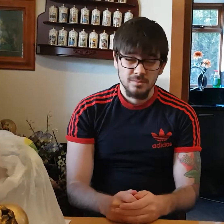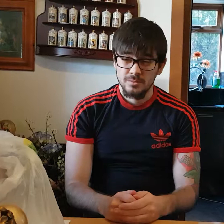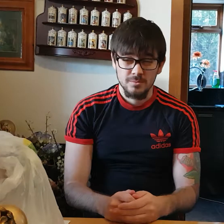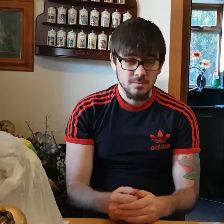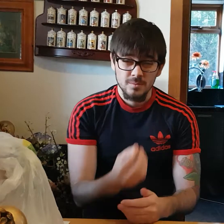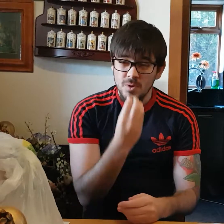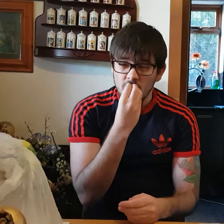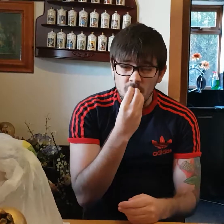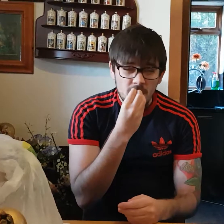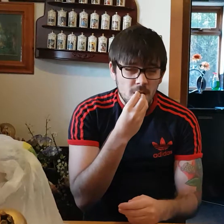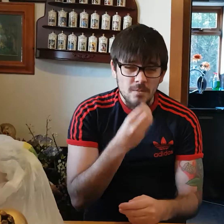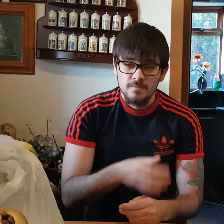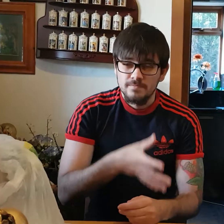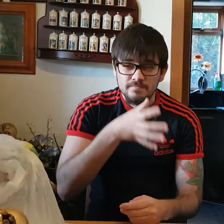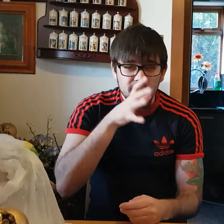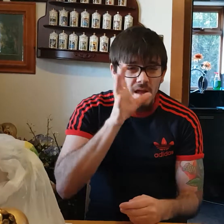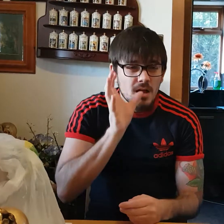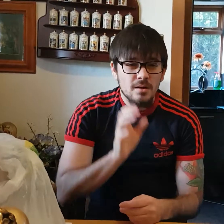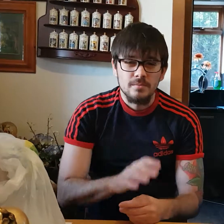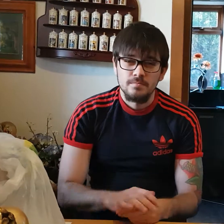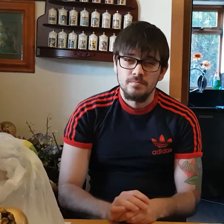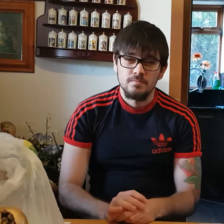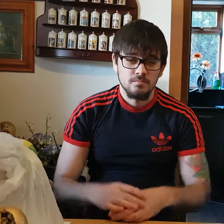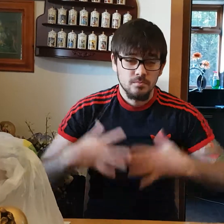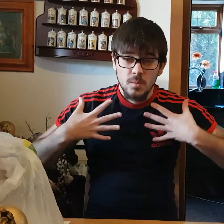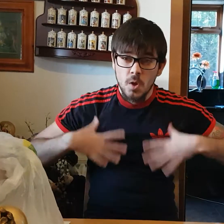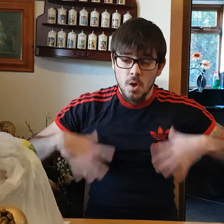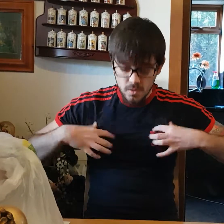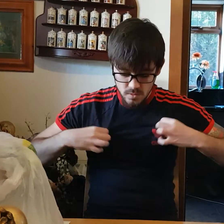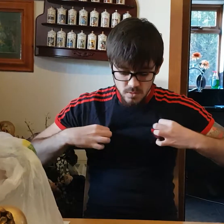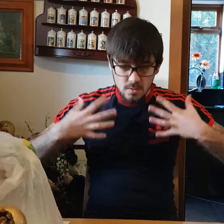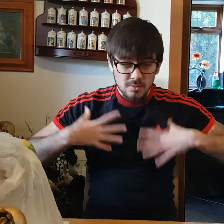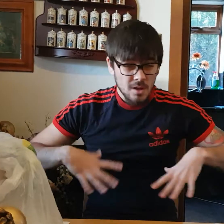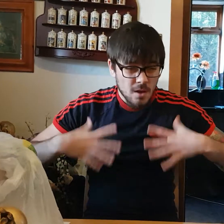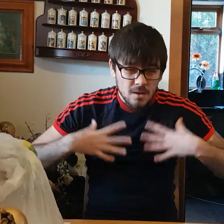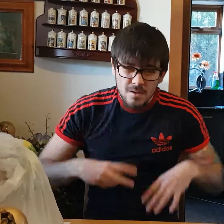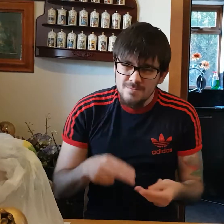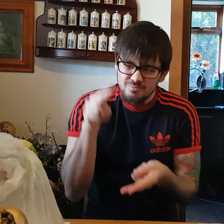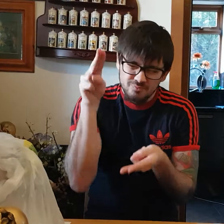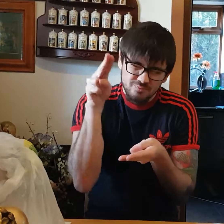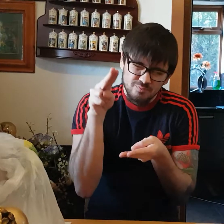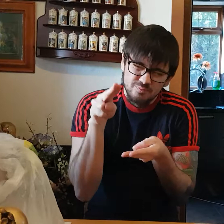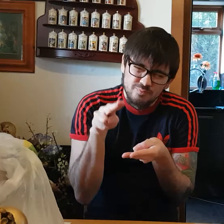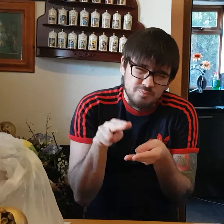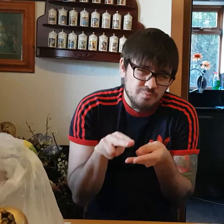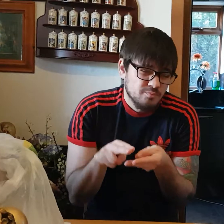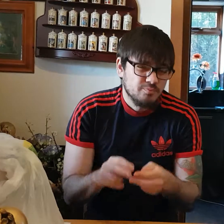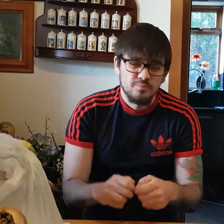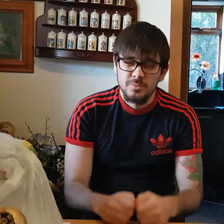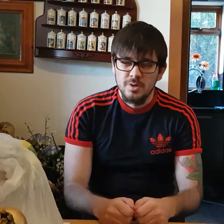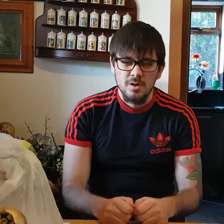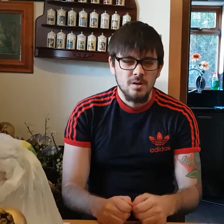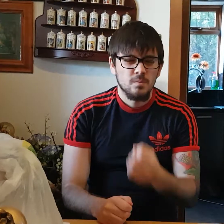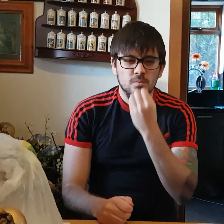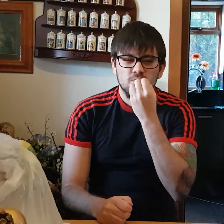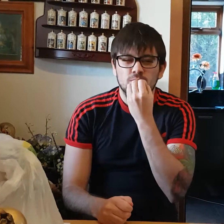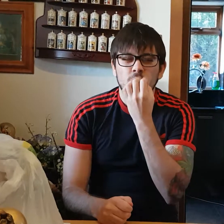The cost over there, the money was really cheap. Food, drinks, clothes, really cheap.